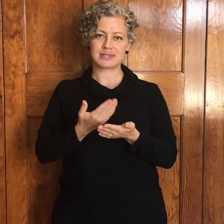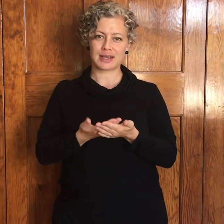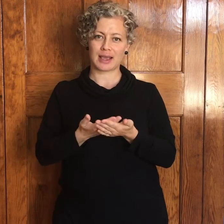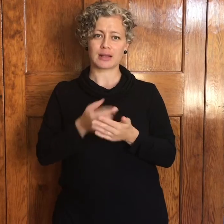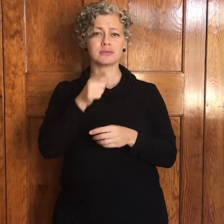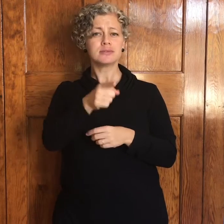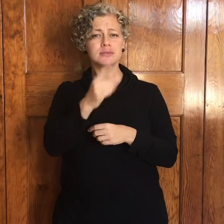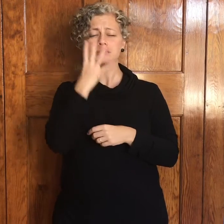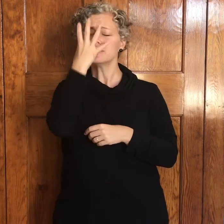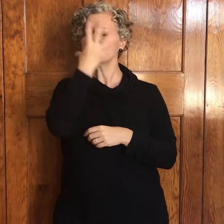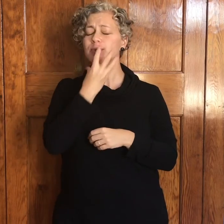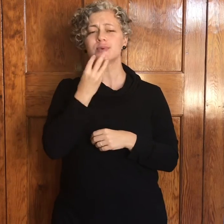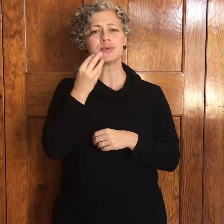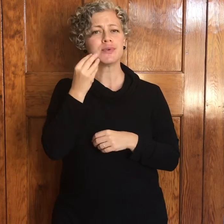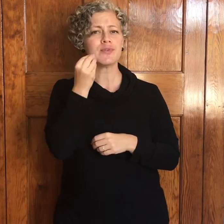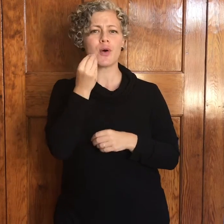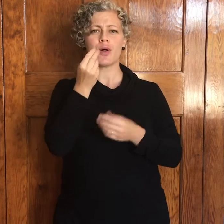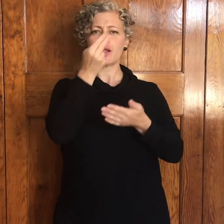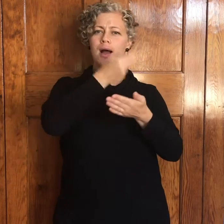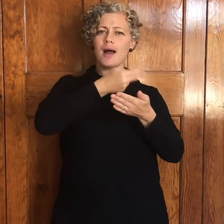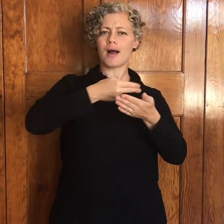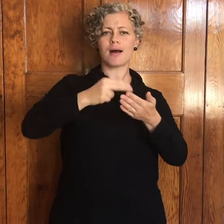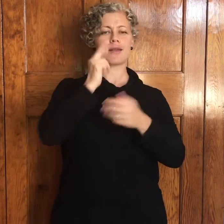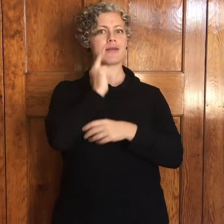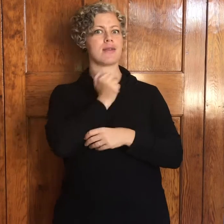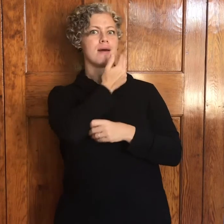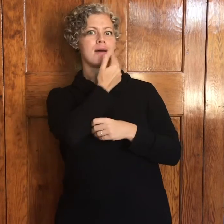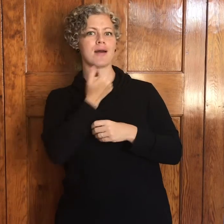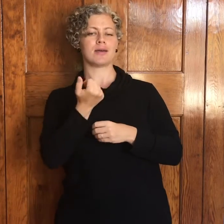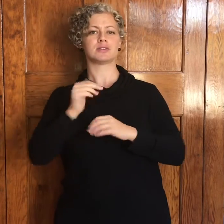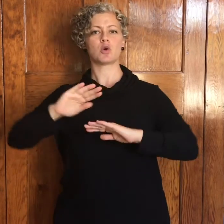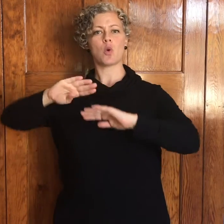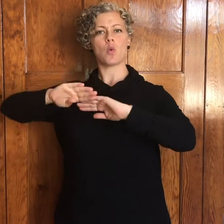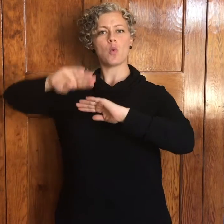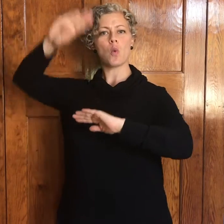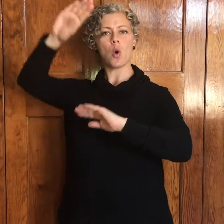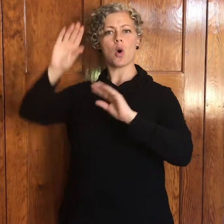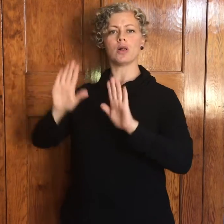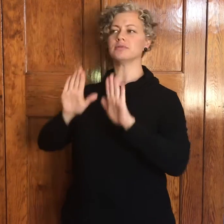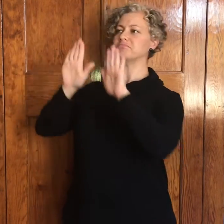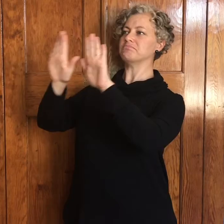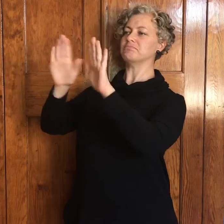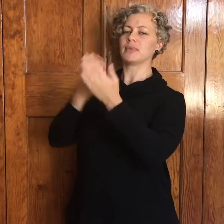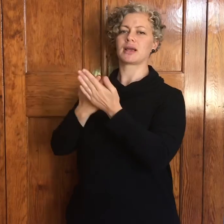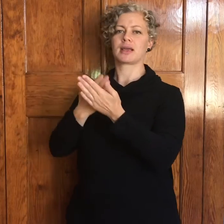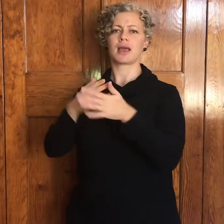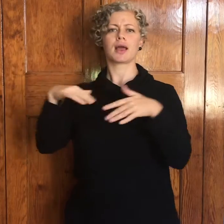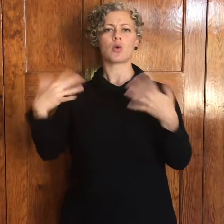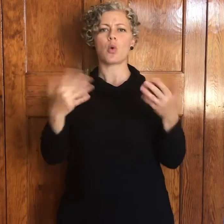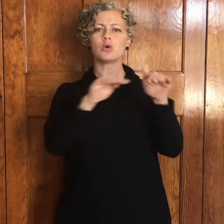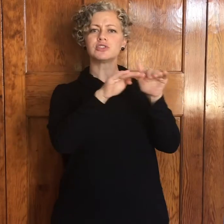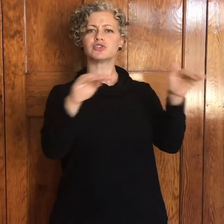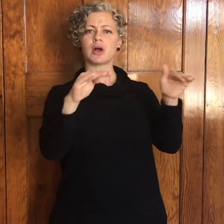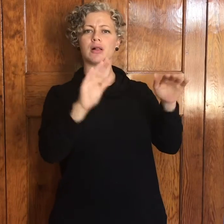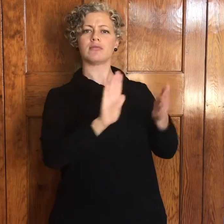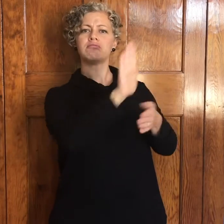that will brighten up any wall, windowsill, or shelf. Pick a selection